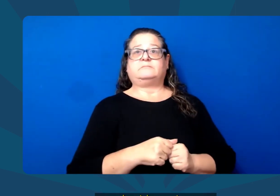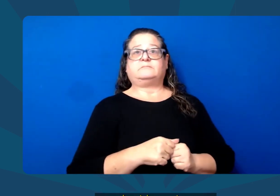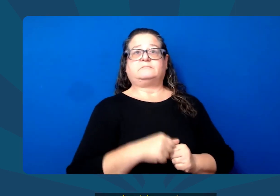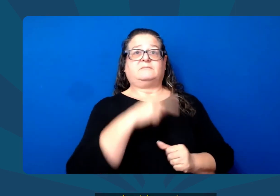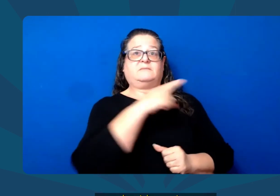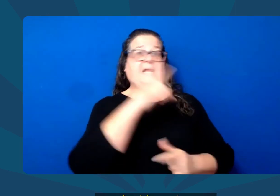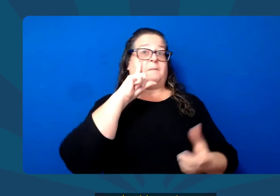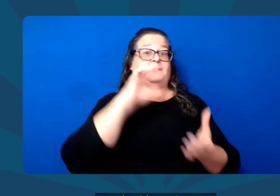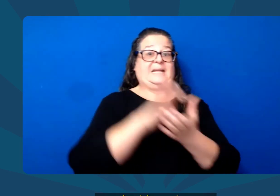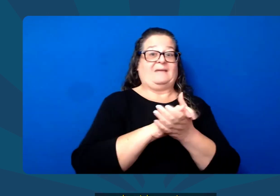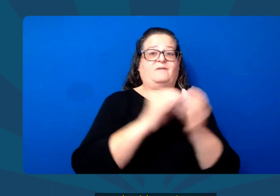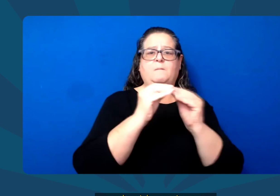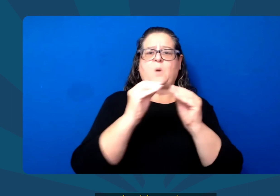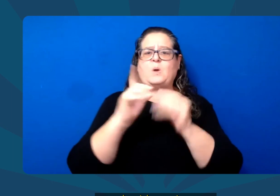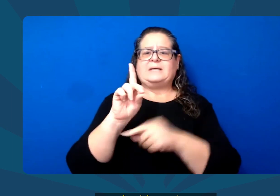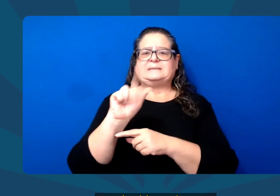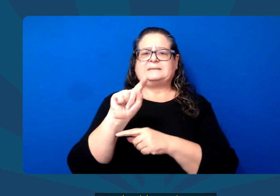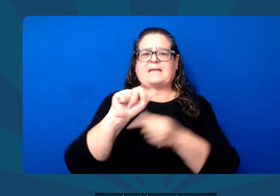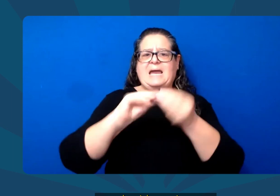our politics and less yelling.